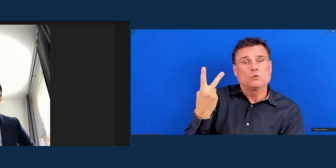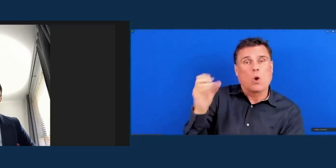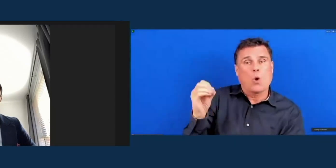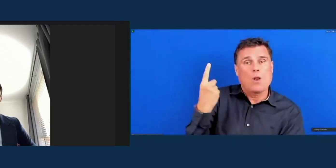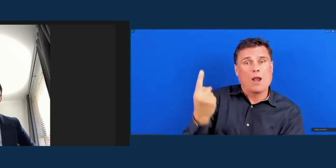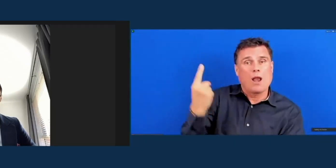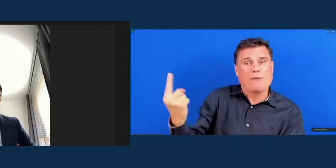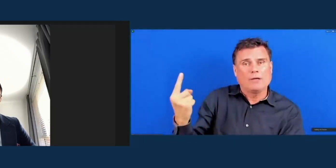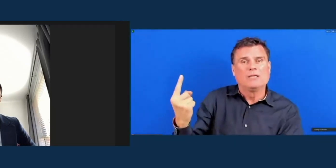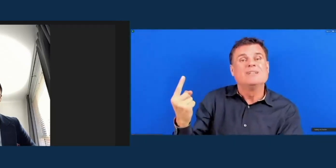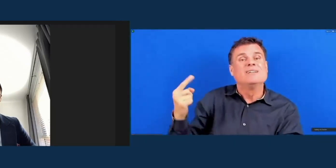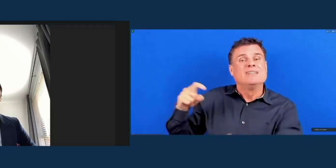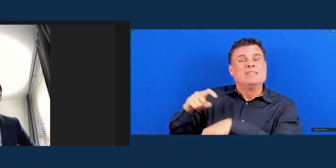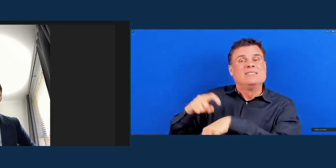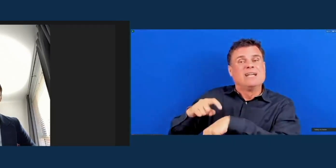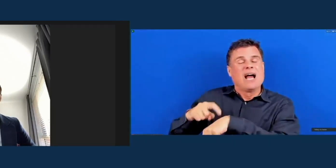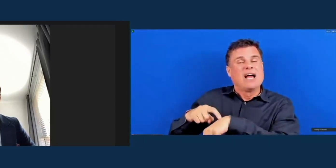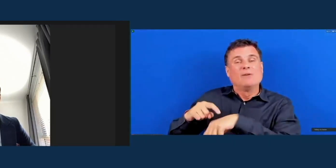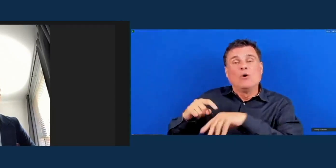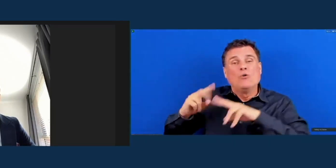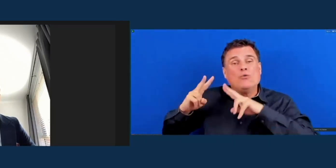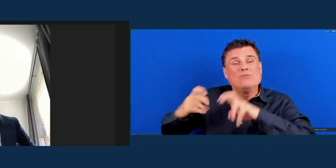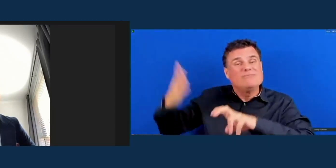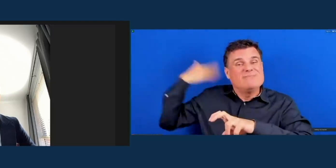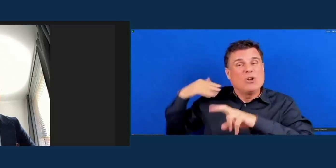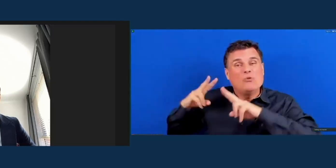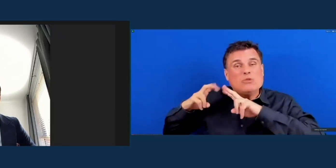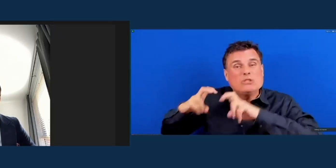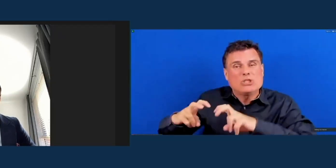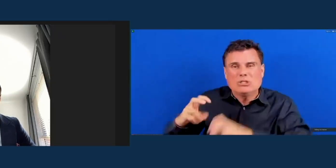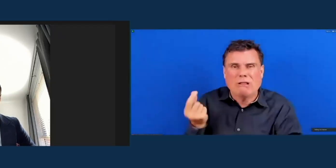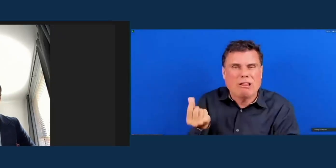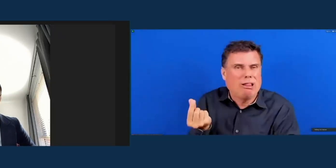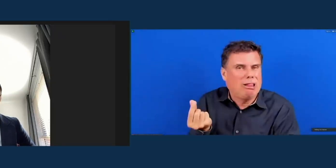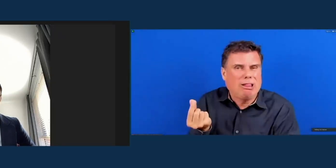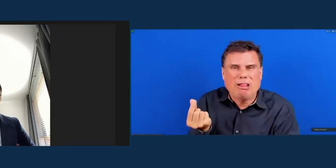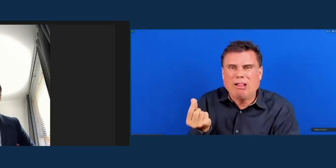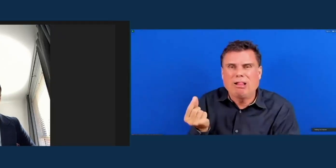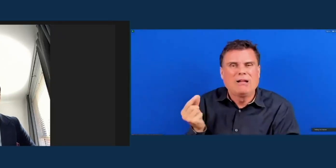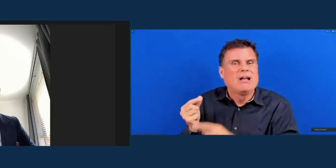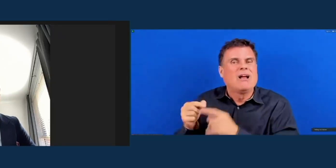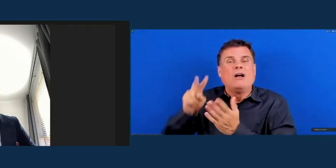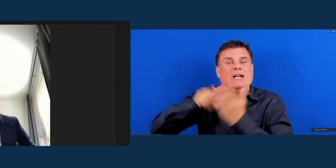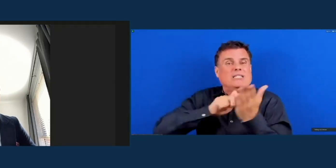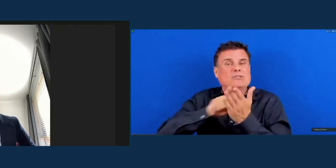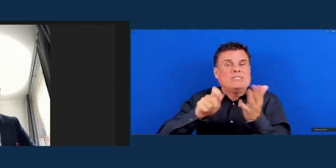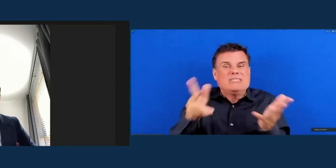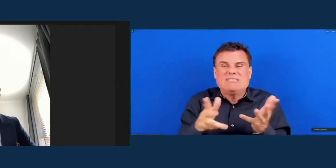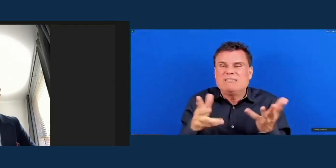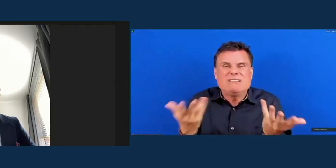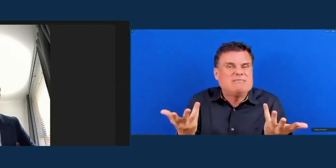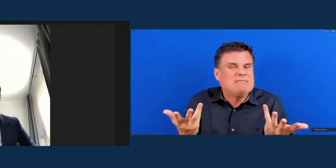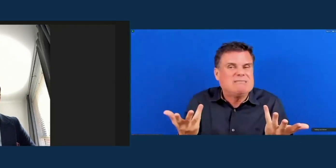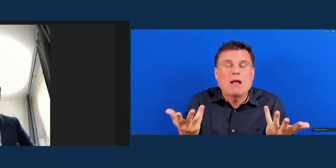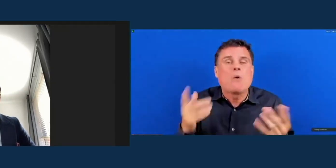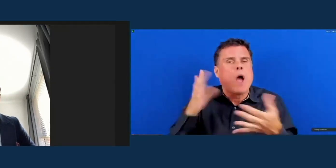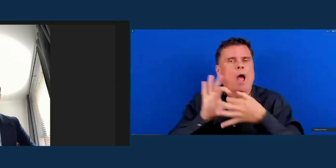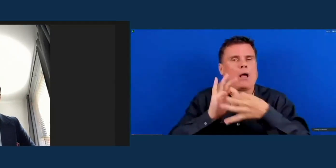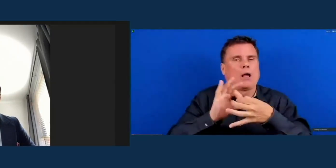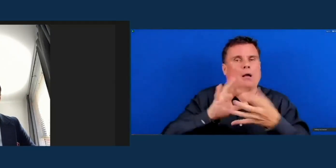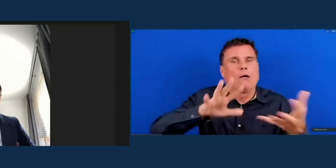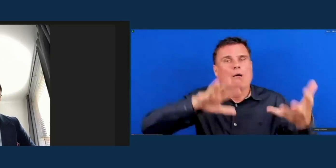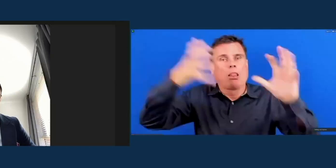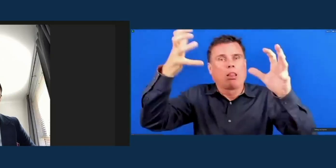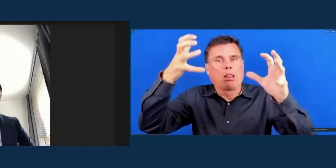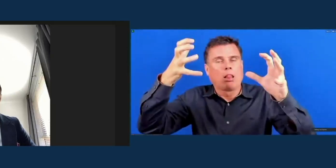EdTech's relationship to improve child literacy, particularly in emergency contexts. With its focus on disability